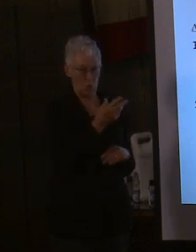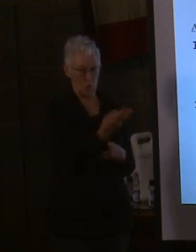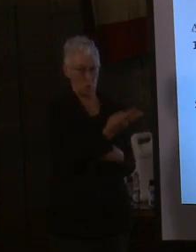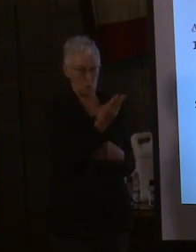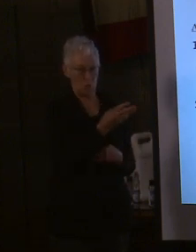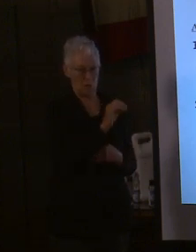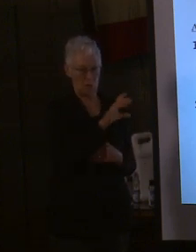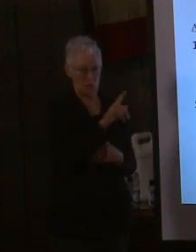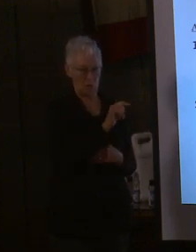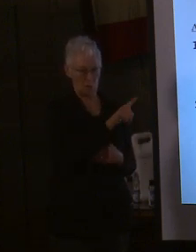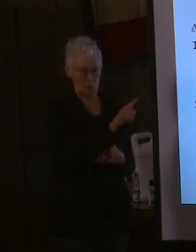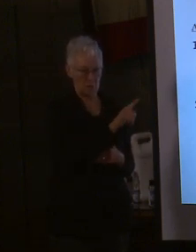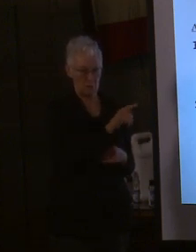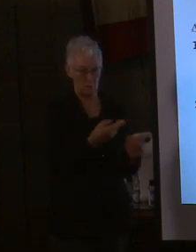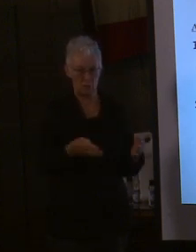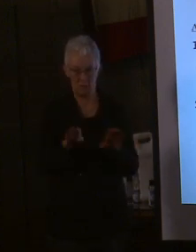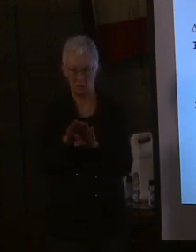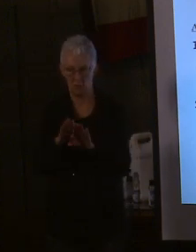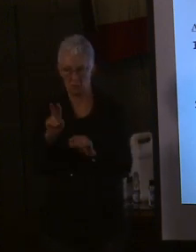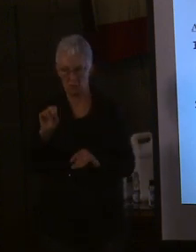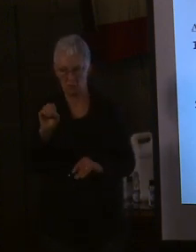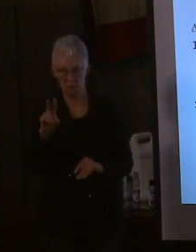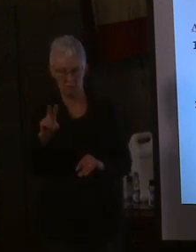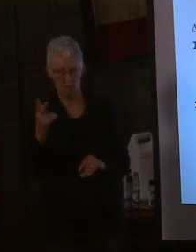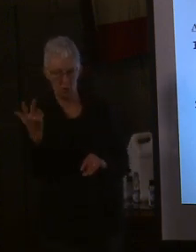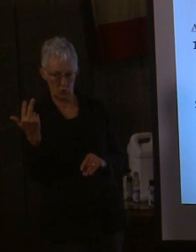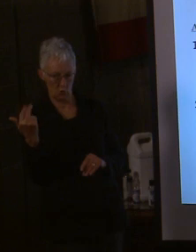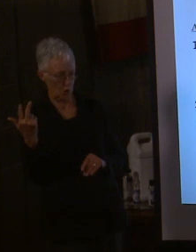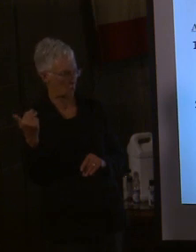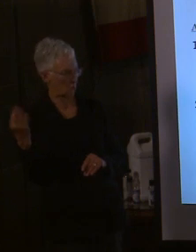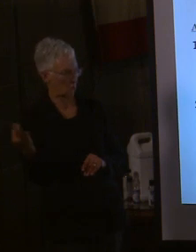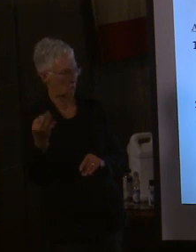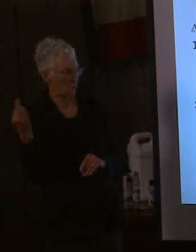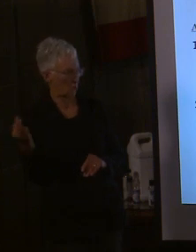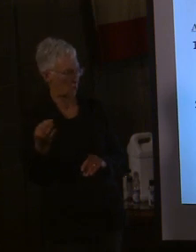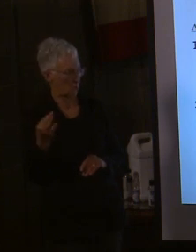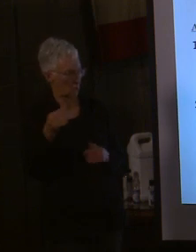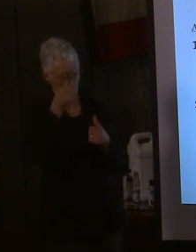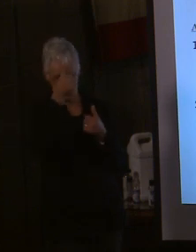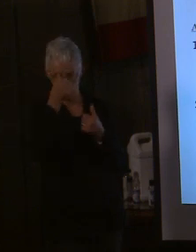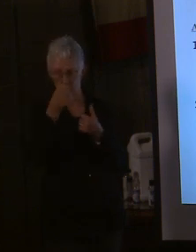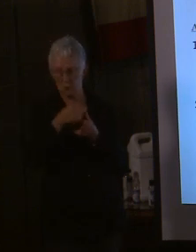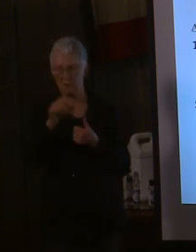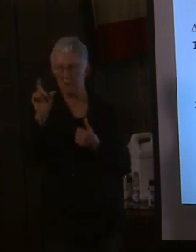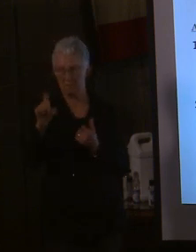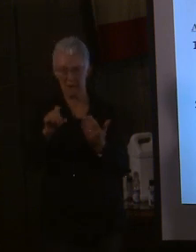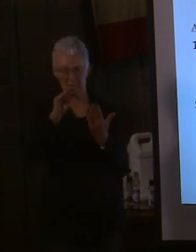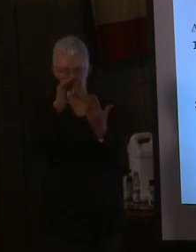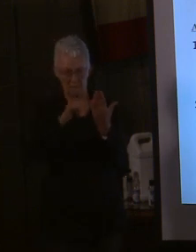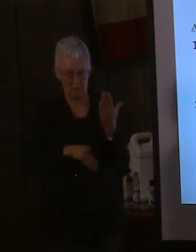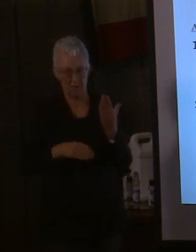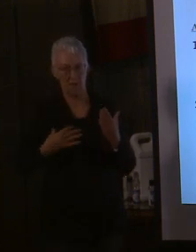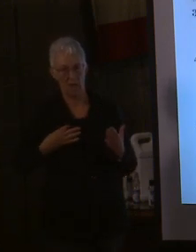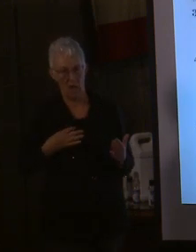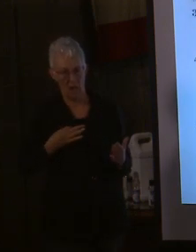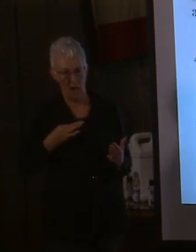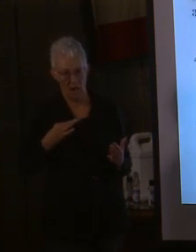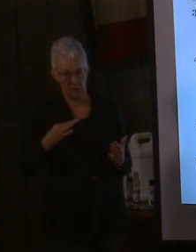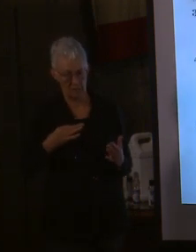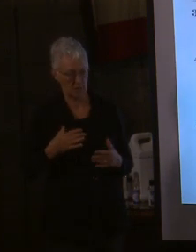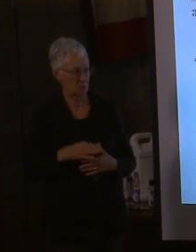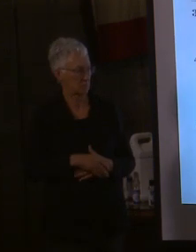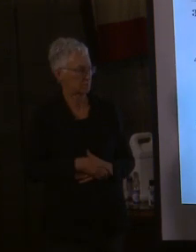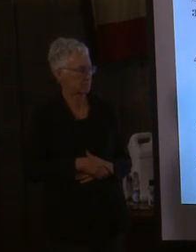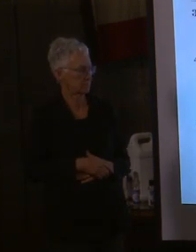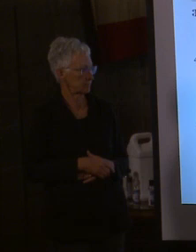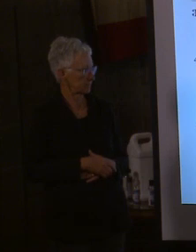21st, closed Friday, November 13th. Remember, this is an application process. Next